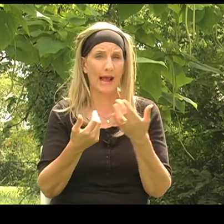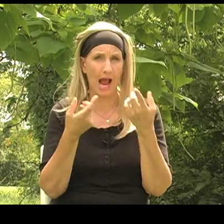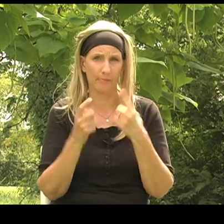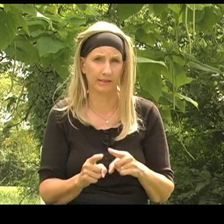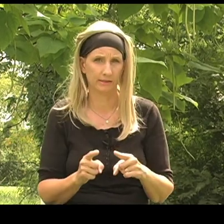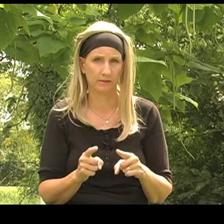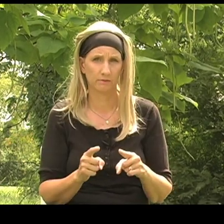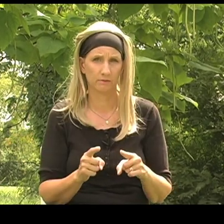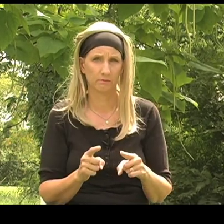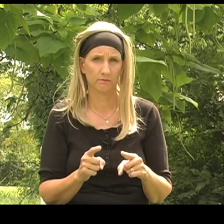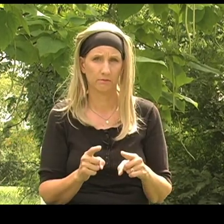happens,